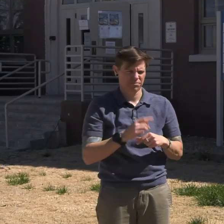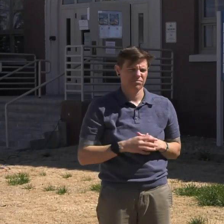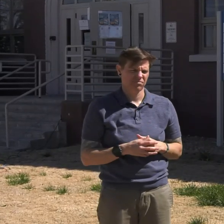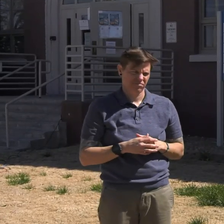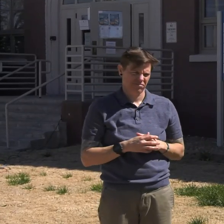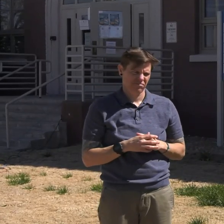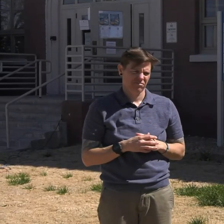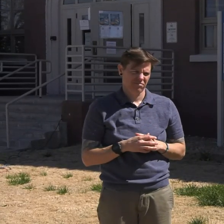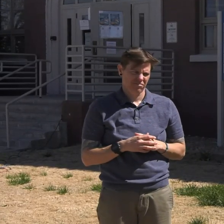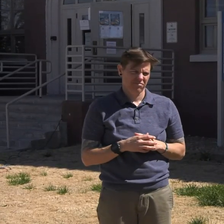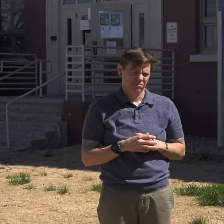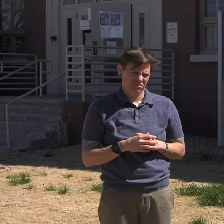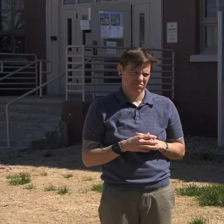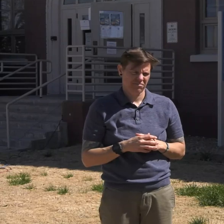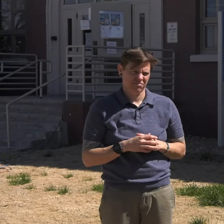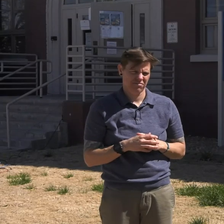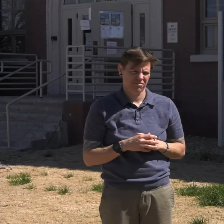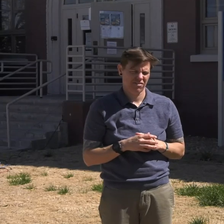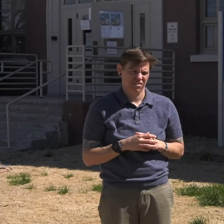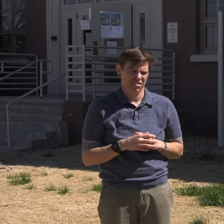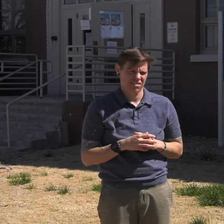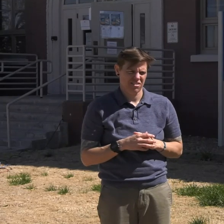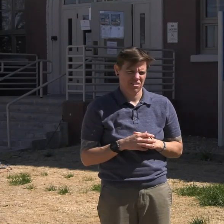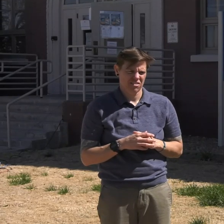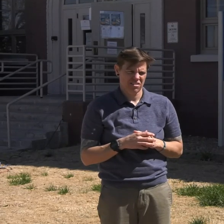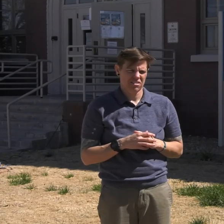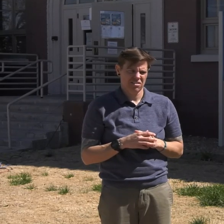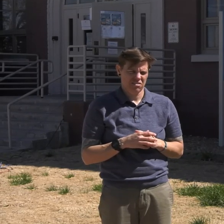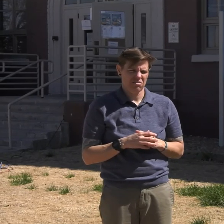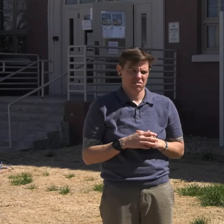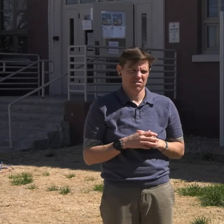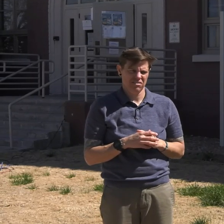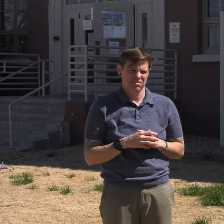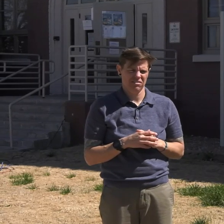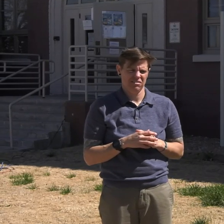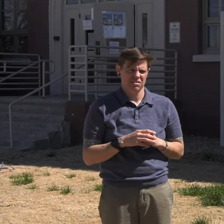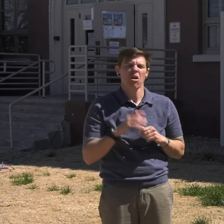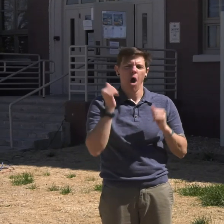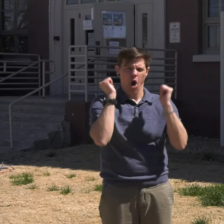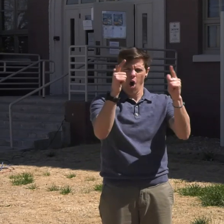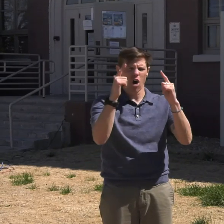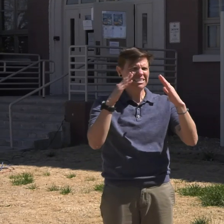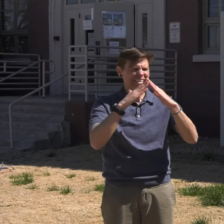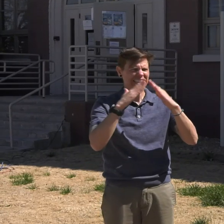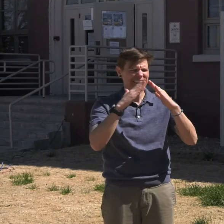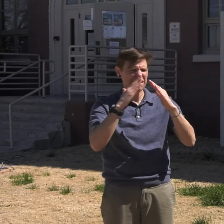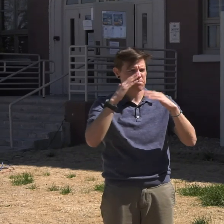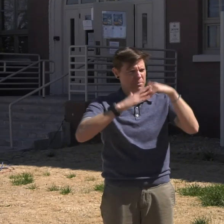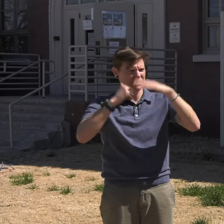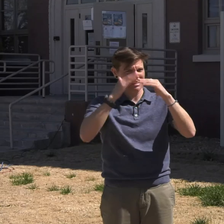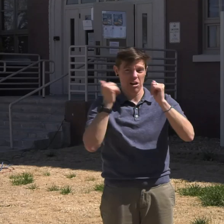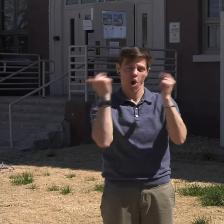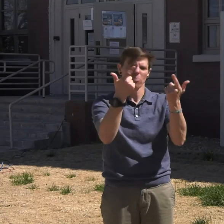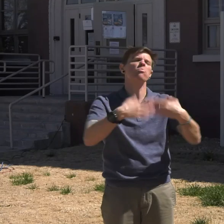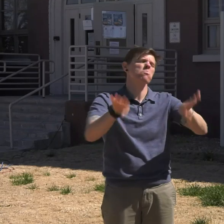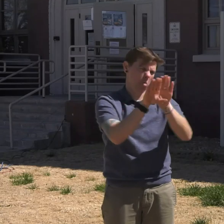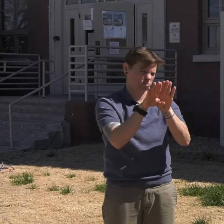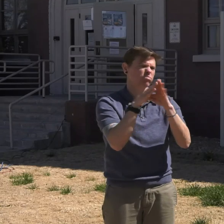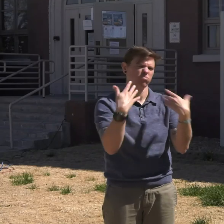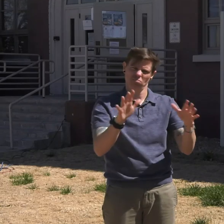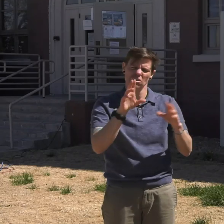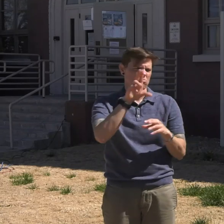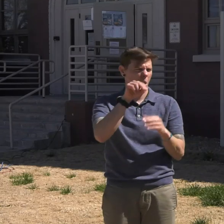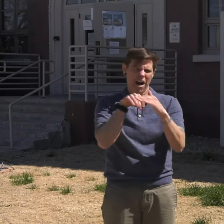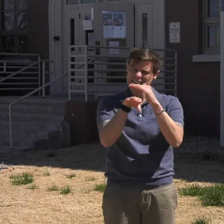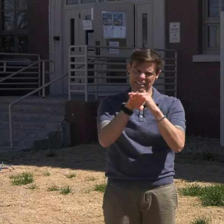buildings are going to be closed to the public as of now, basically, or at least by the end of the day as we work through this. Now, there are some